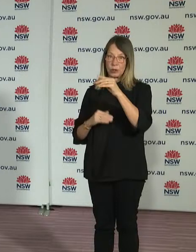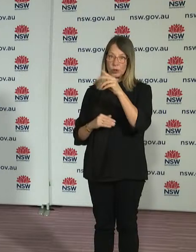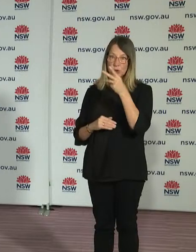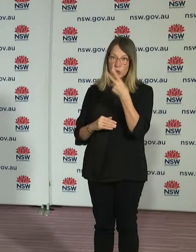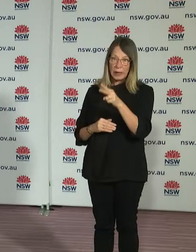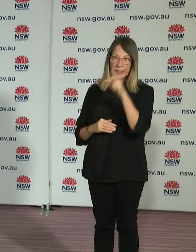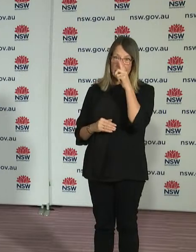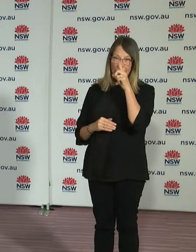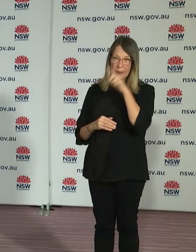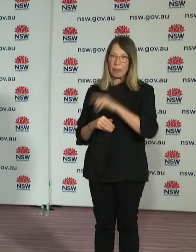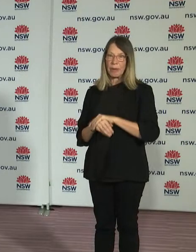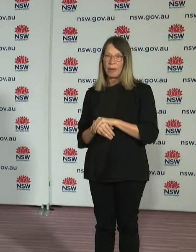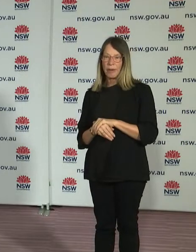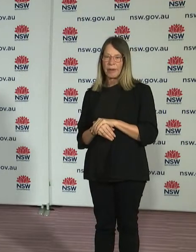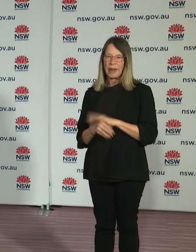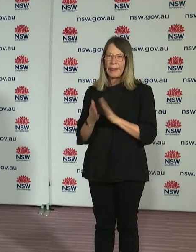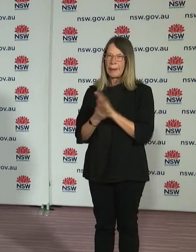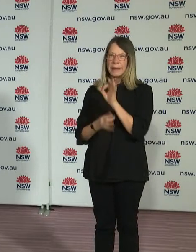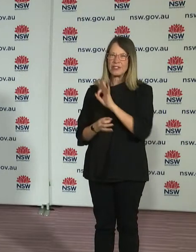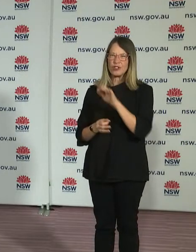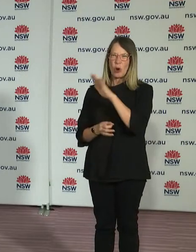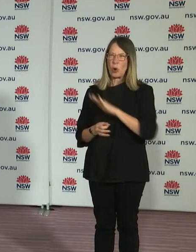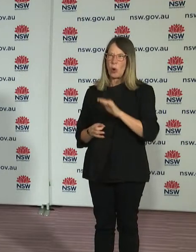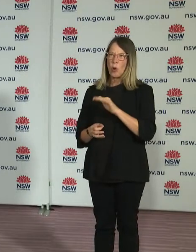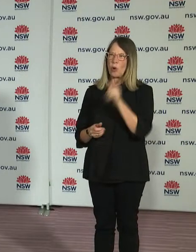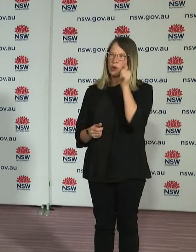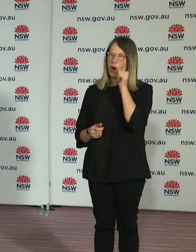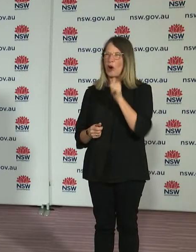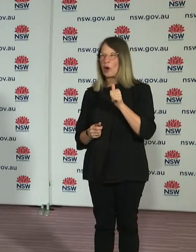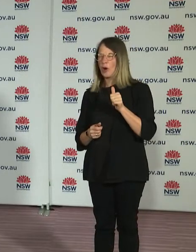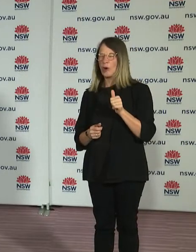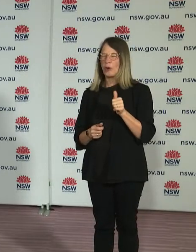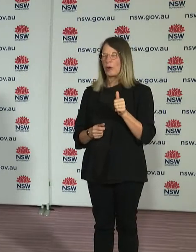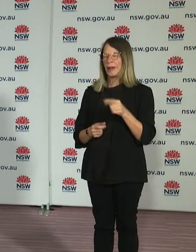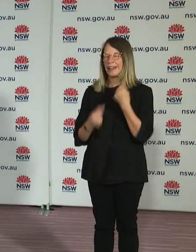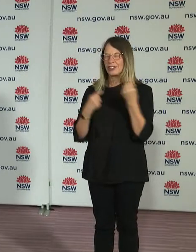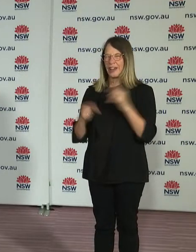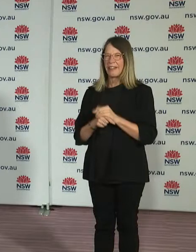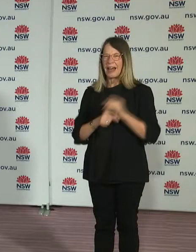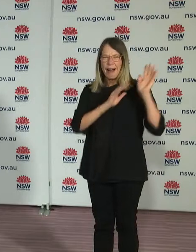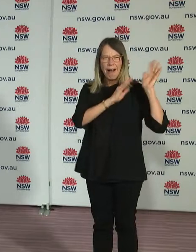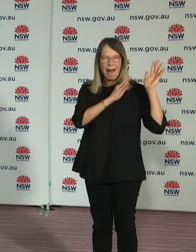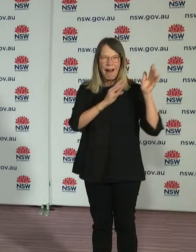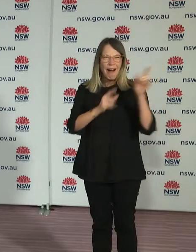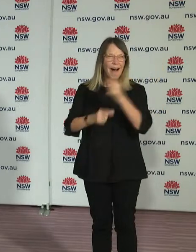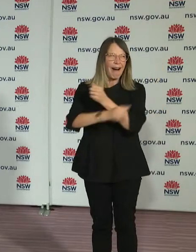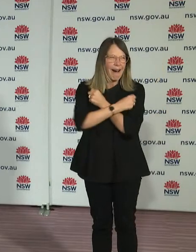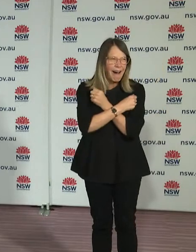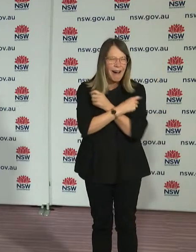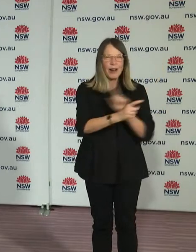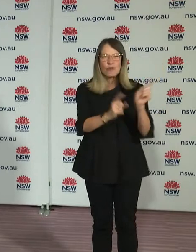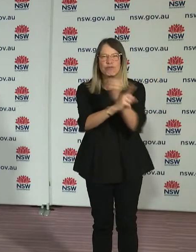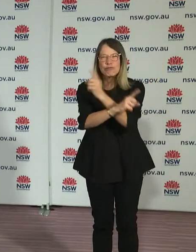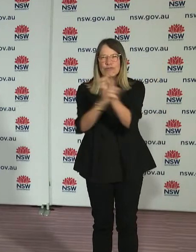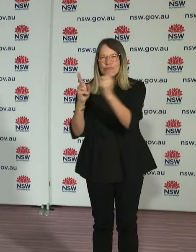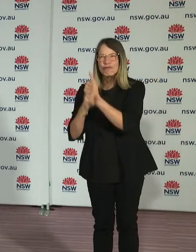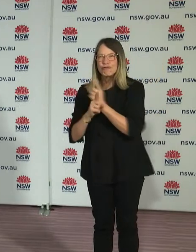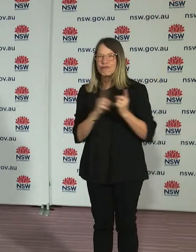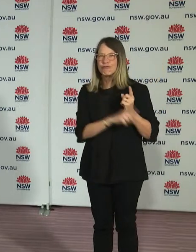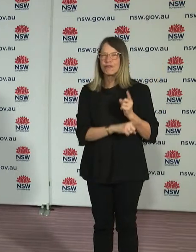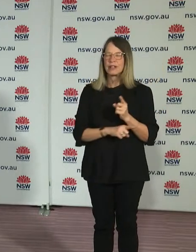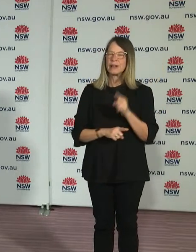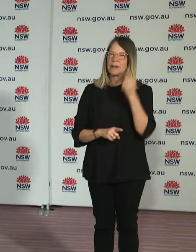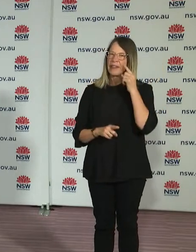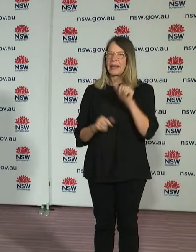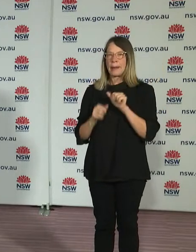everybody at a party or a gathering would know each other, and that would be more lend itself to the virus spreading. So all these decisions are based on